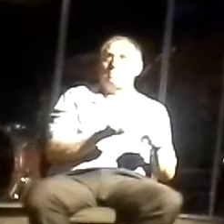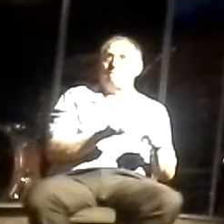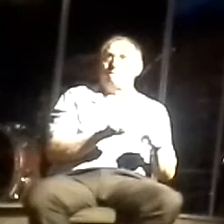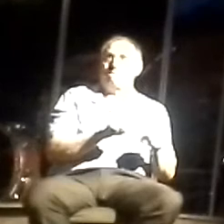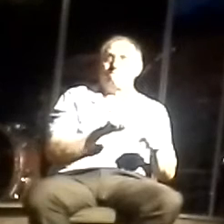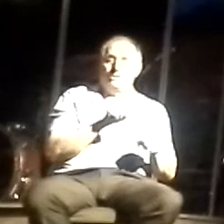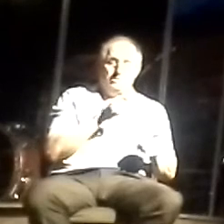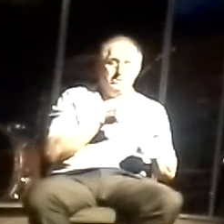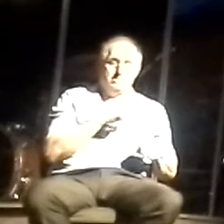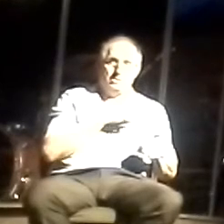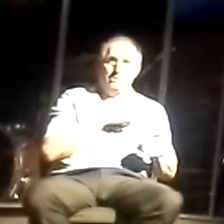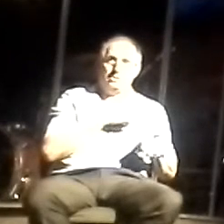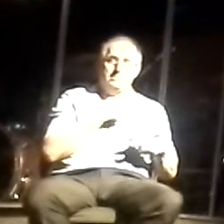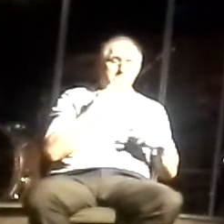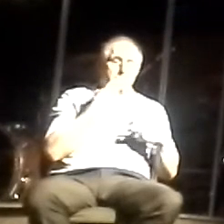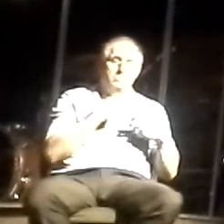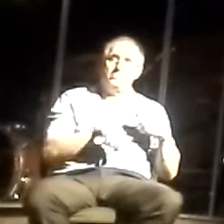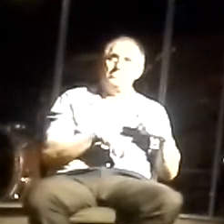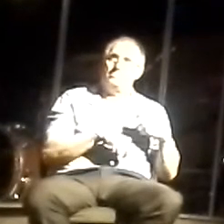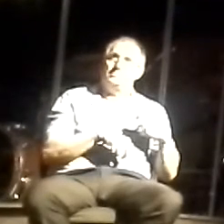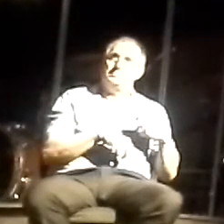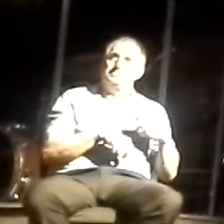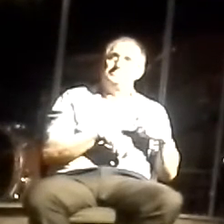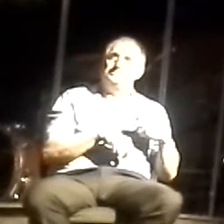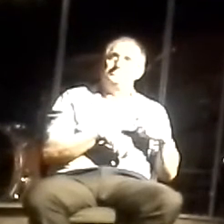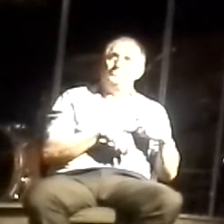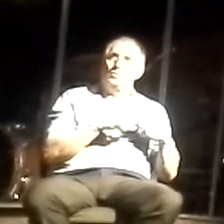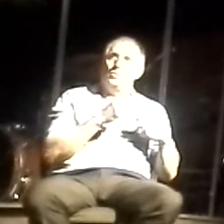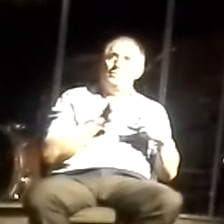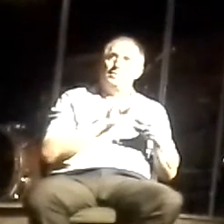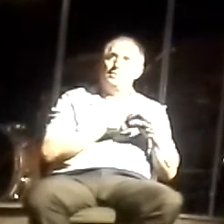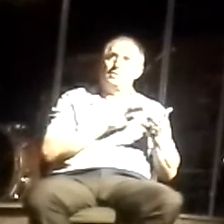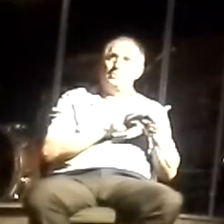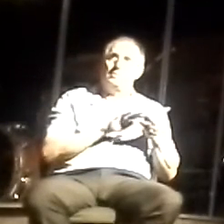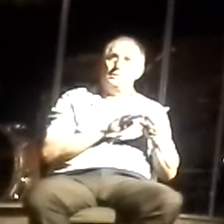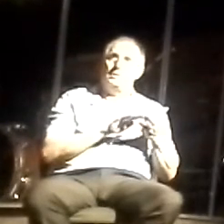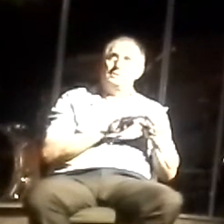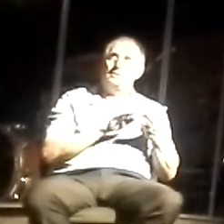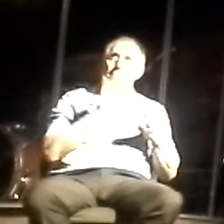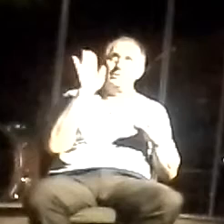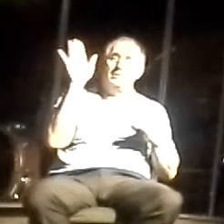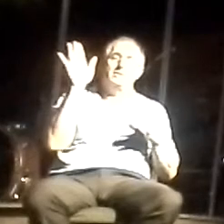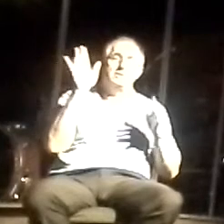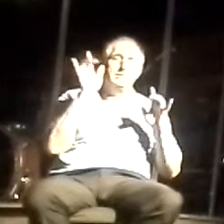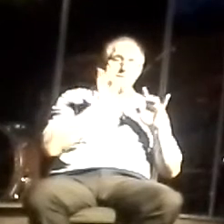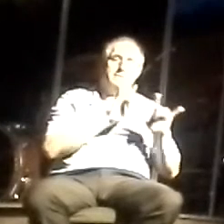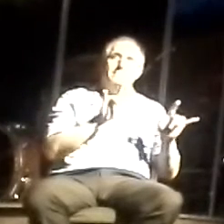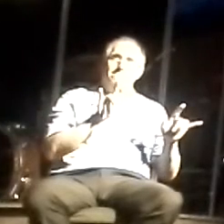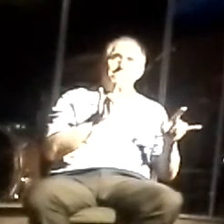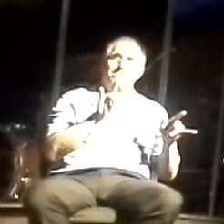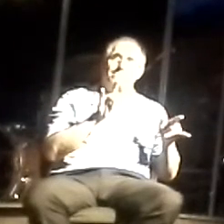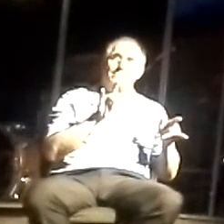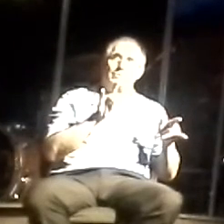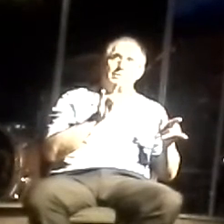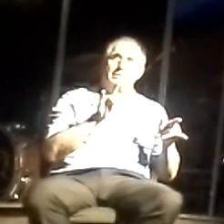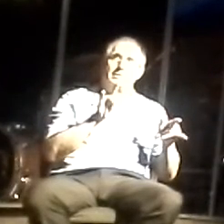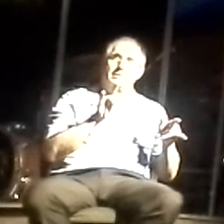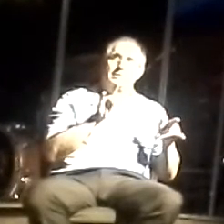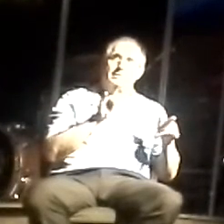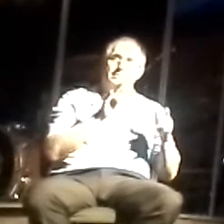Because this is a heart that has become so hard that only the grace and the amazing love of God can crack the